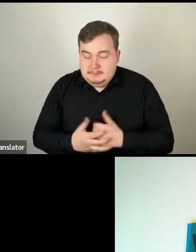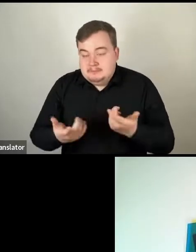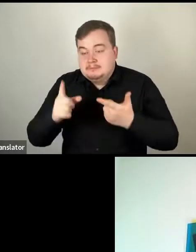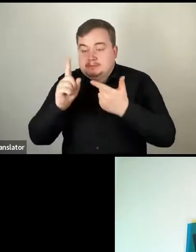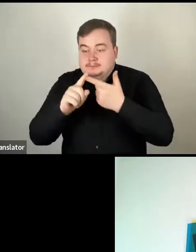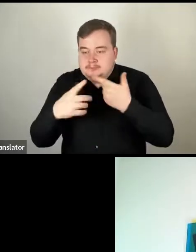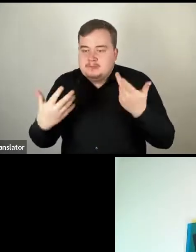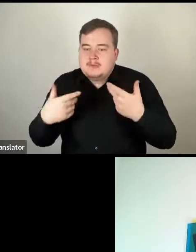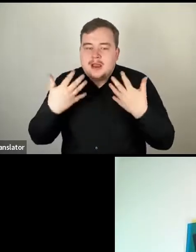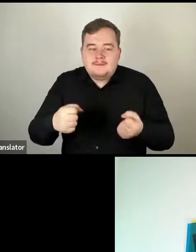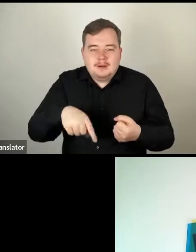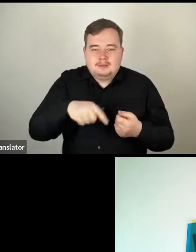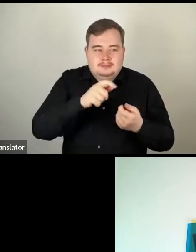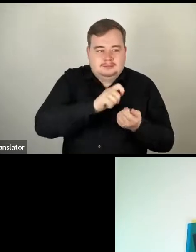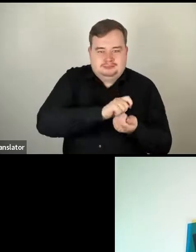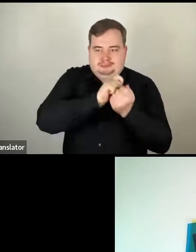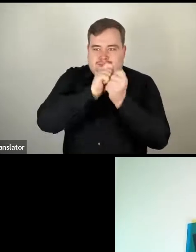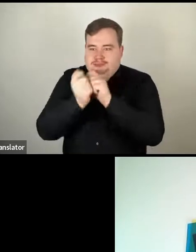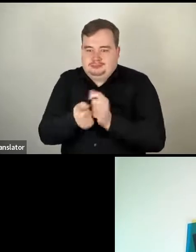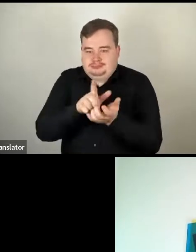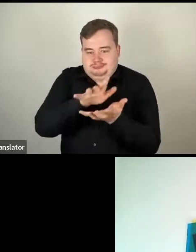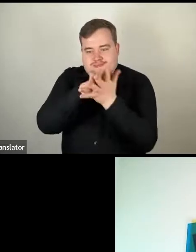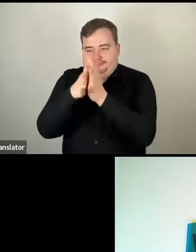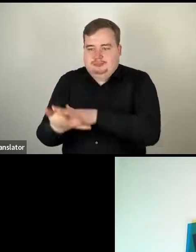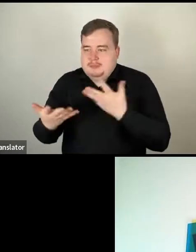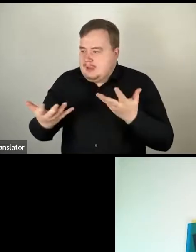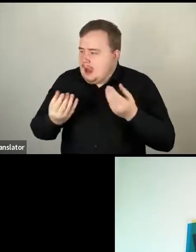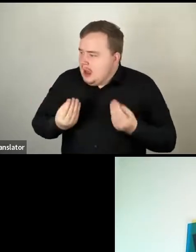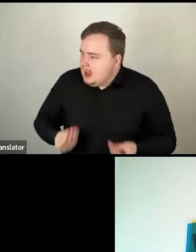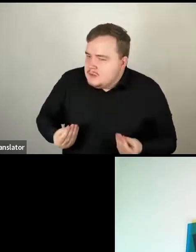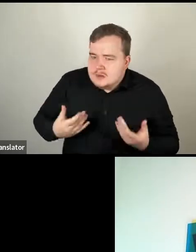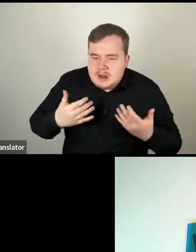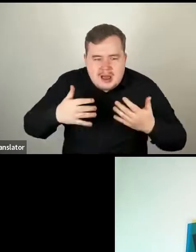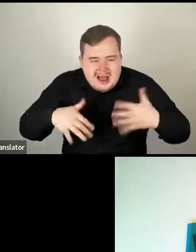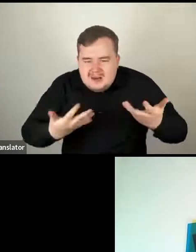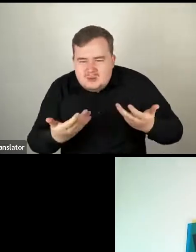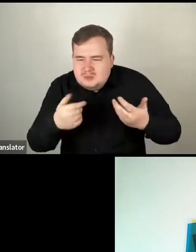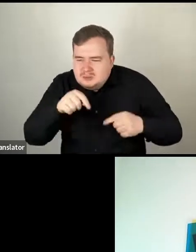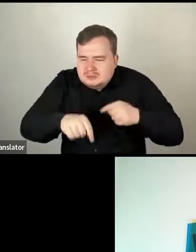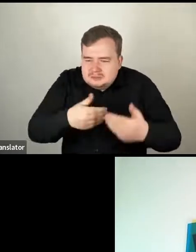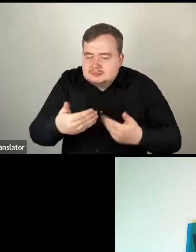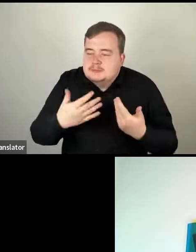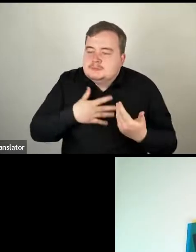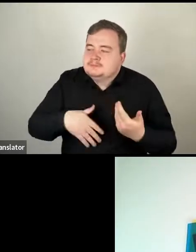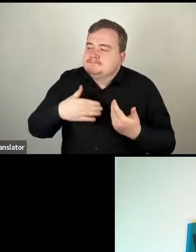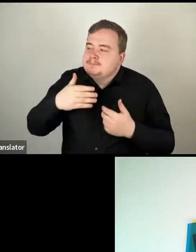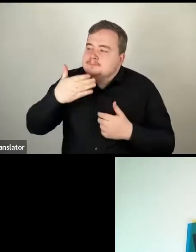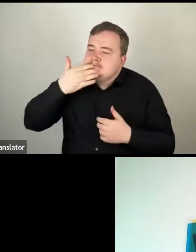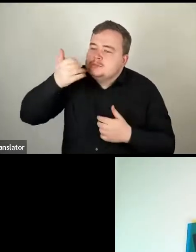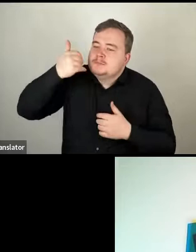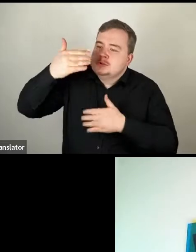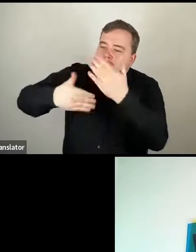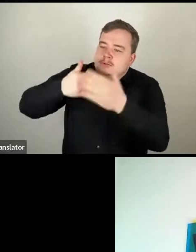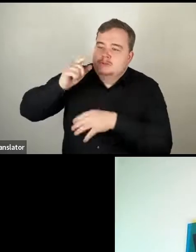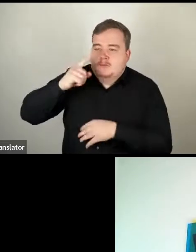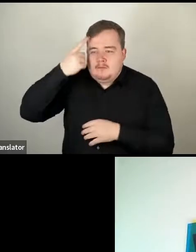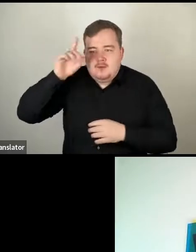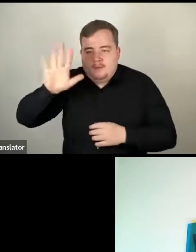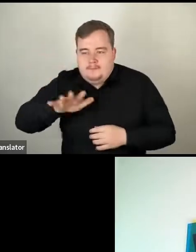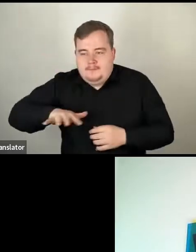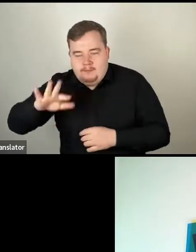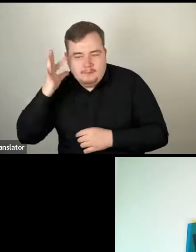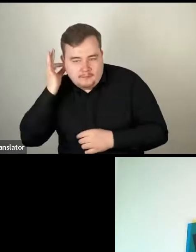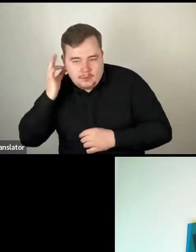national legislatures can happen to better deliver for all women and men. Having said that, today's